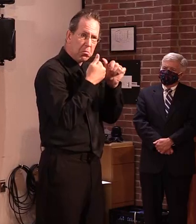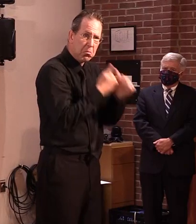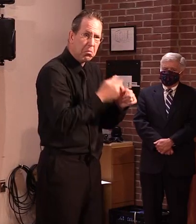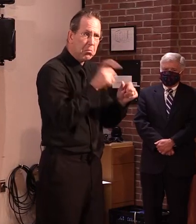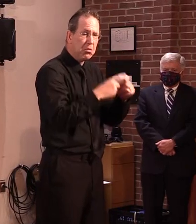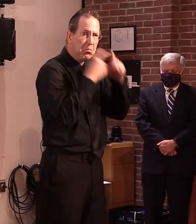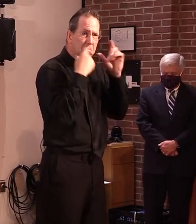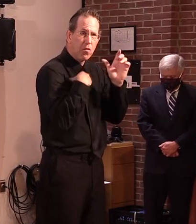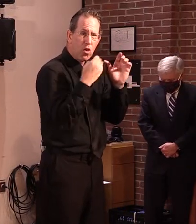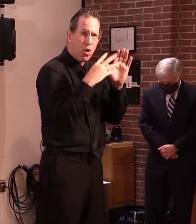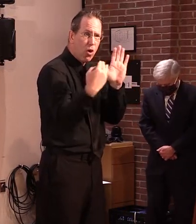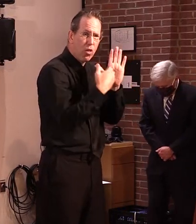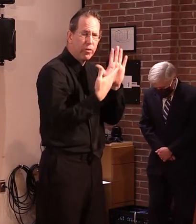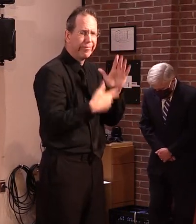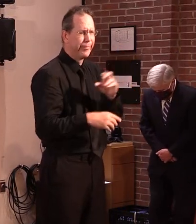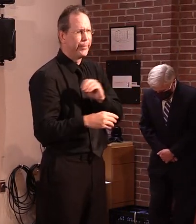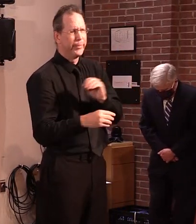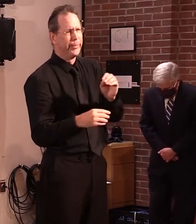Avery, WCAX.